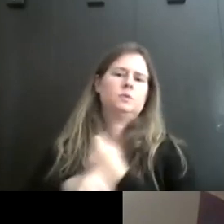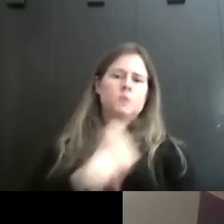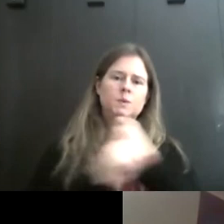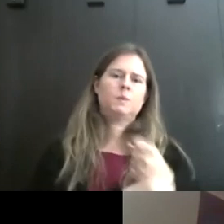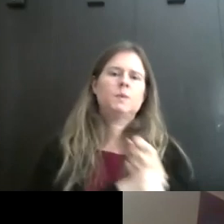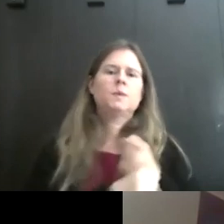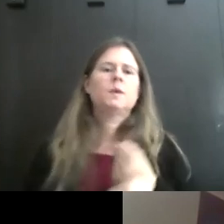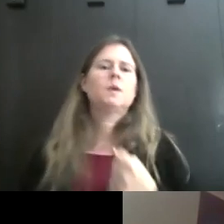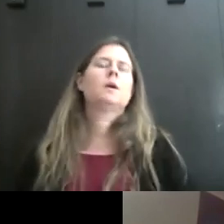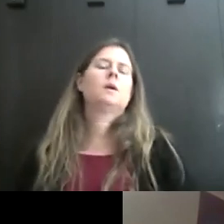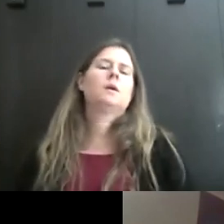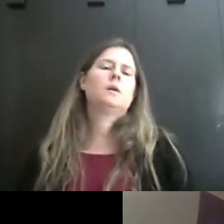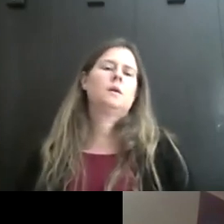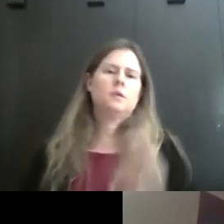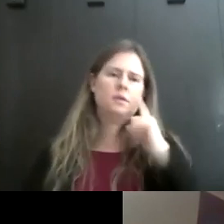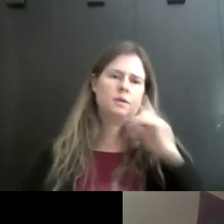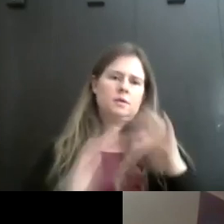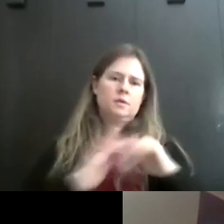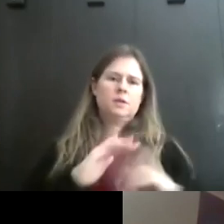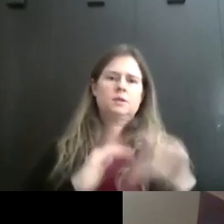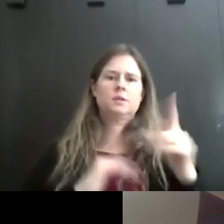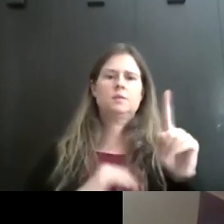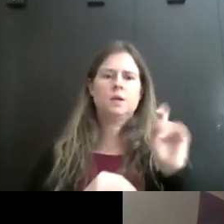probably less than 100 Chumash people that